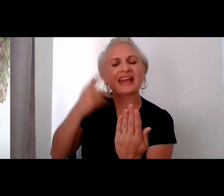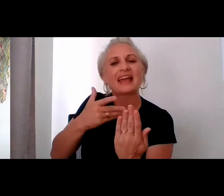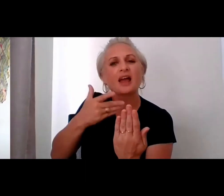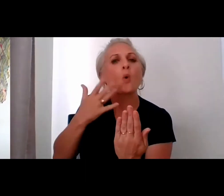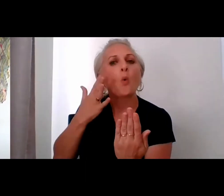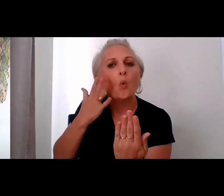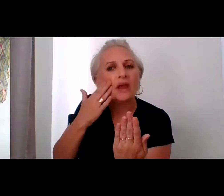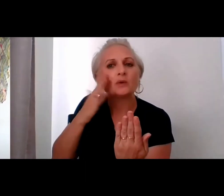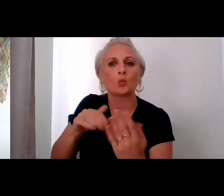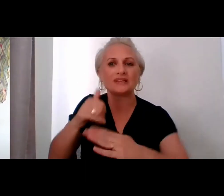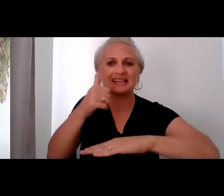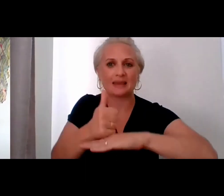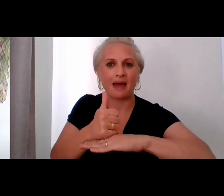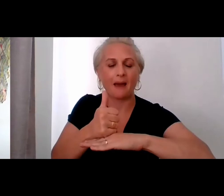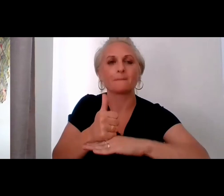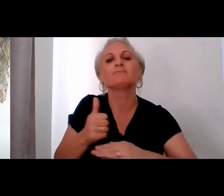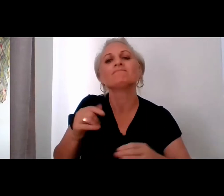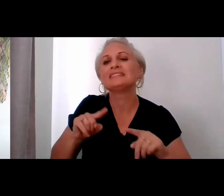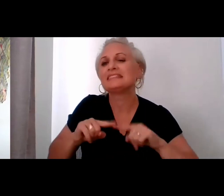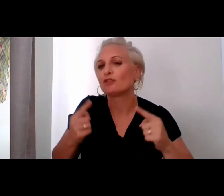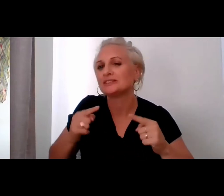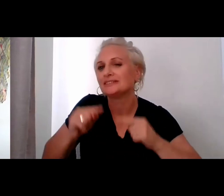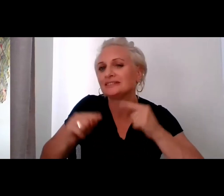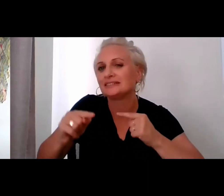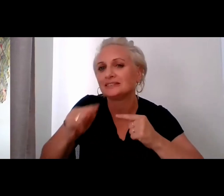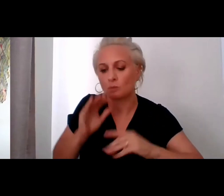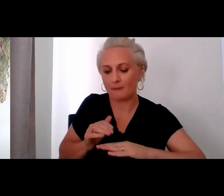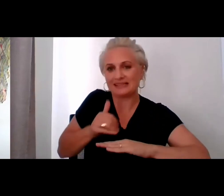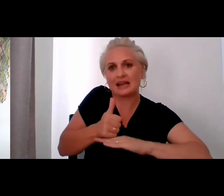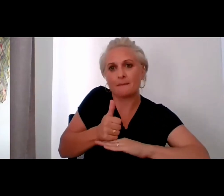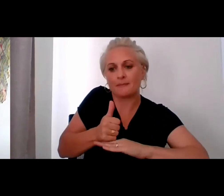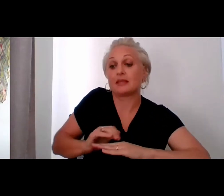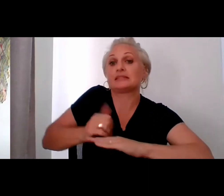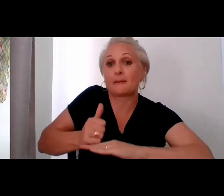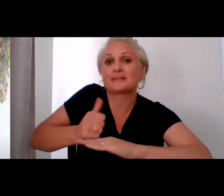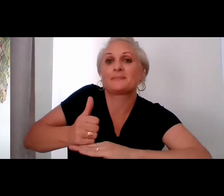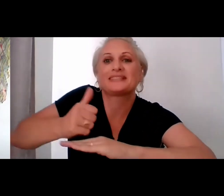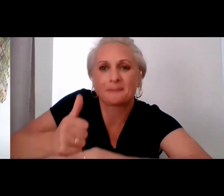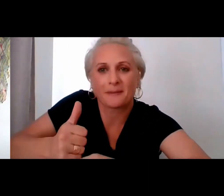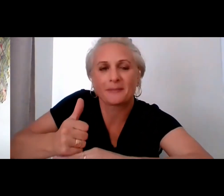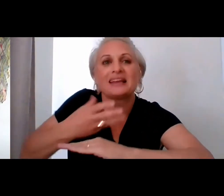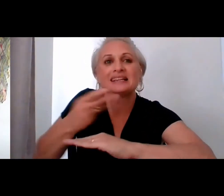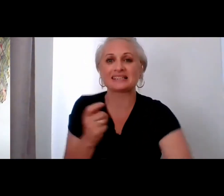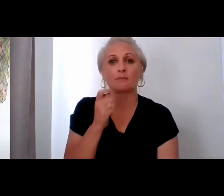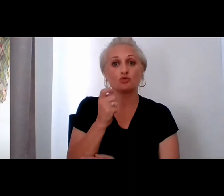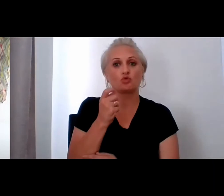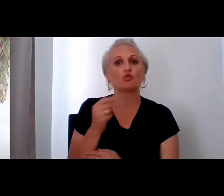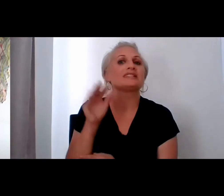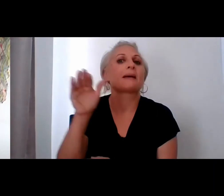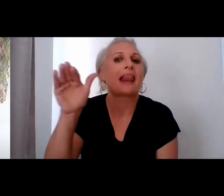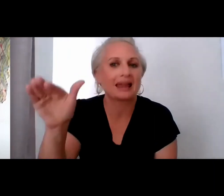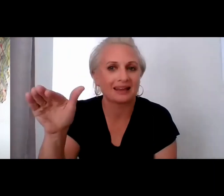over time in the action plan. And this brings us to stages 6 and